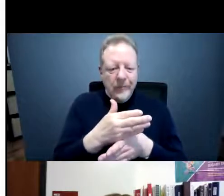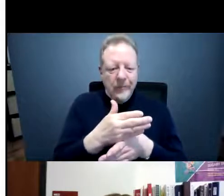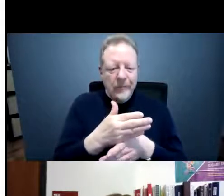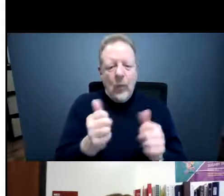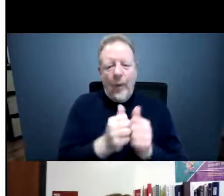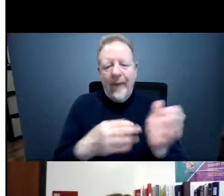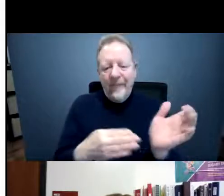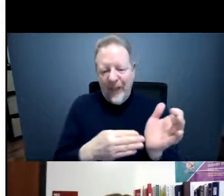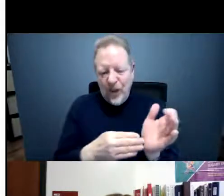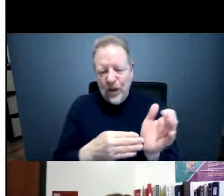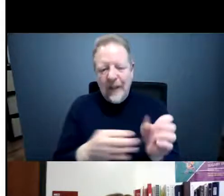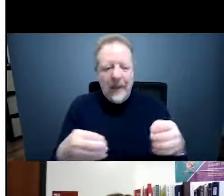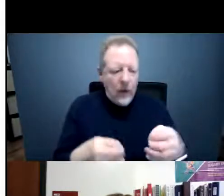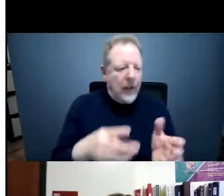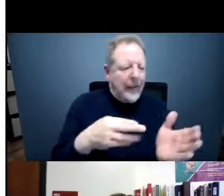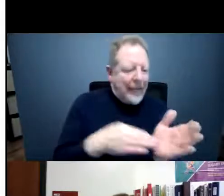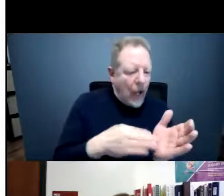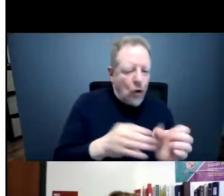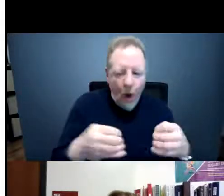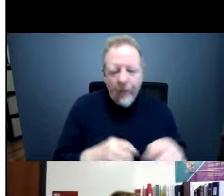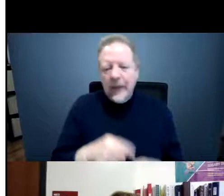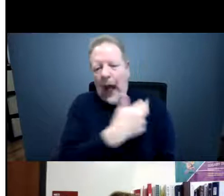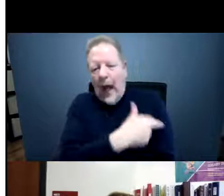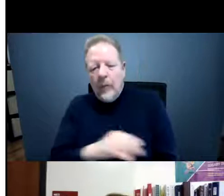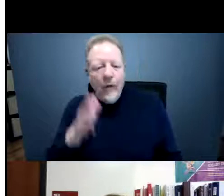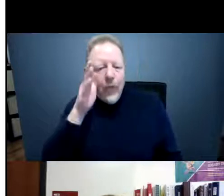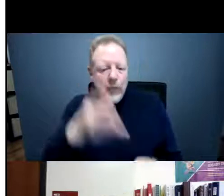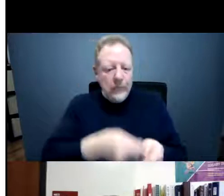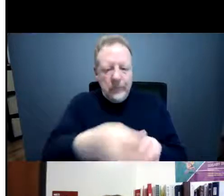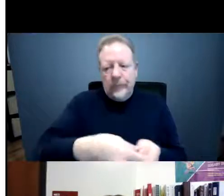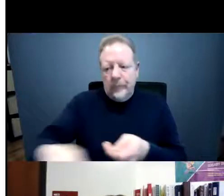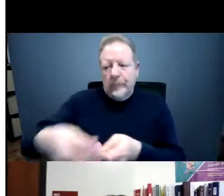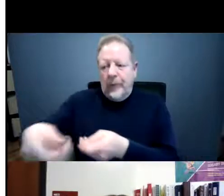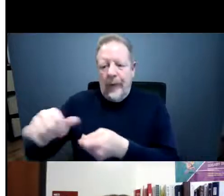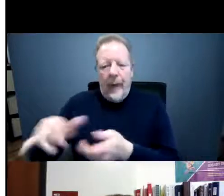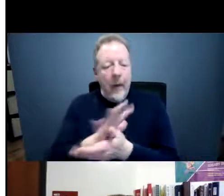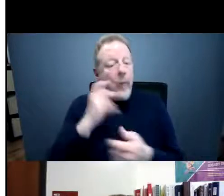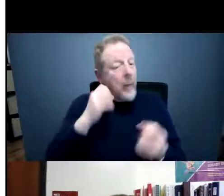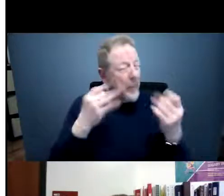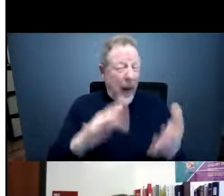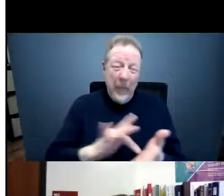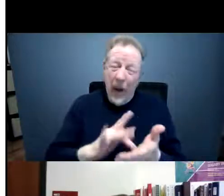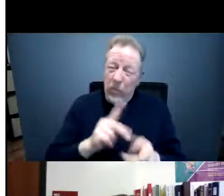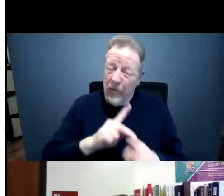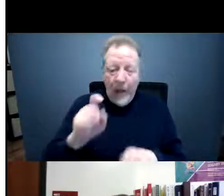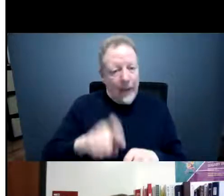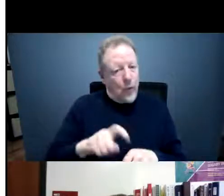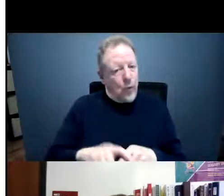physicians' offices, practices, hopefully in the future. Because medical professionals need to be made aware about